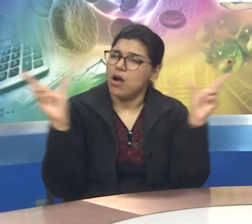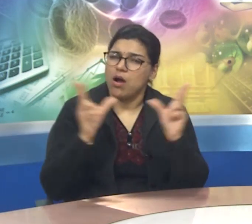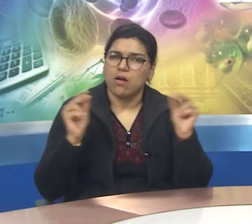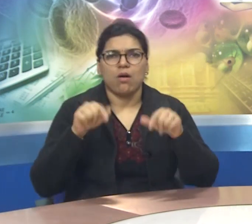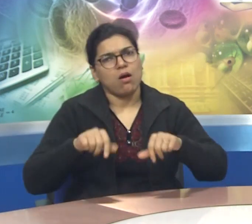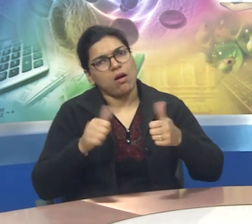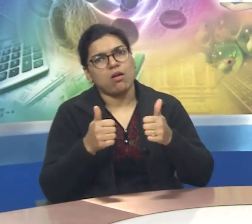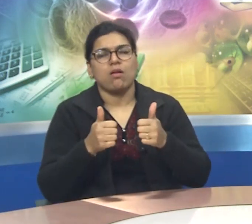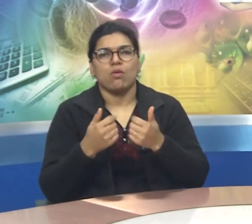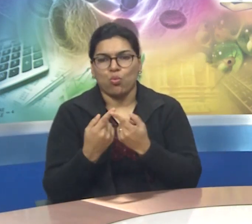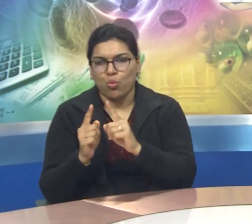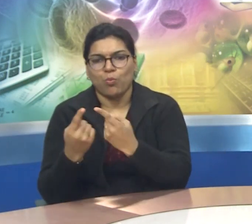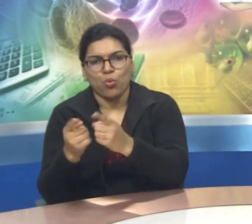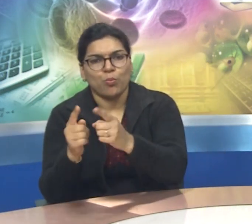It increases the use of the books.